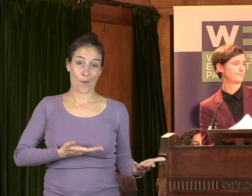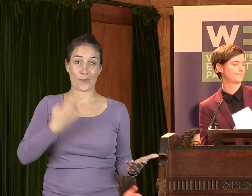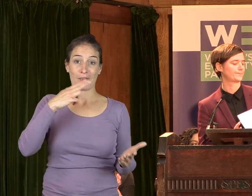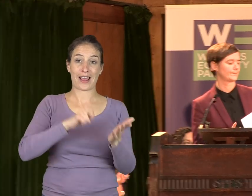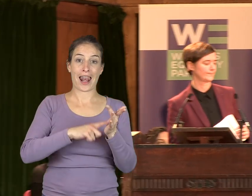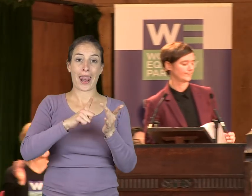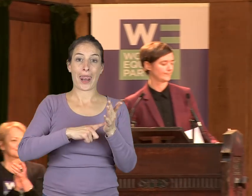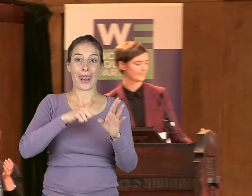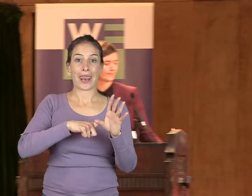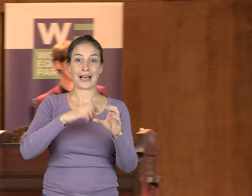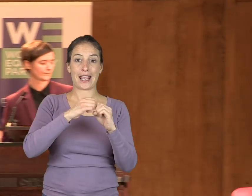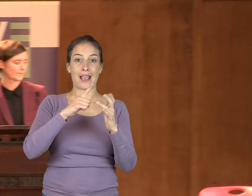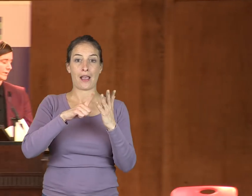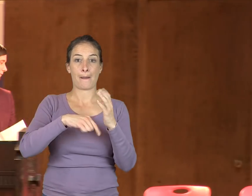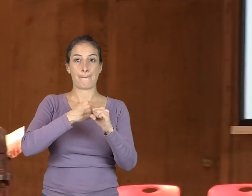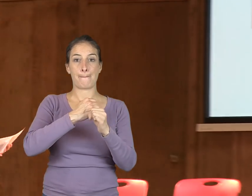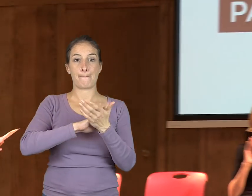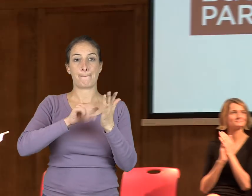children.